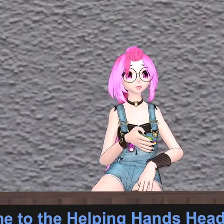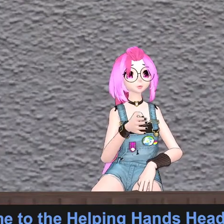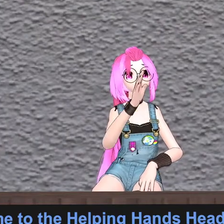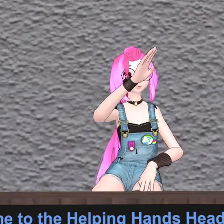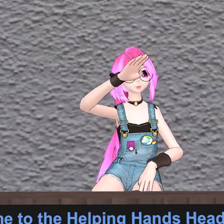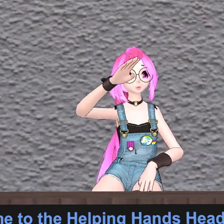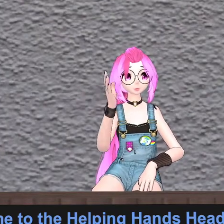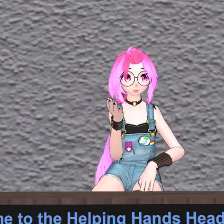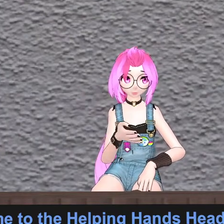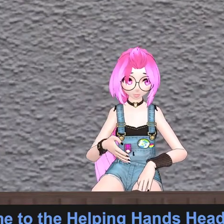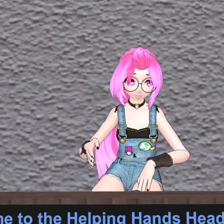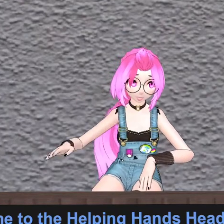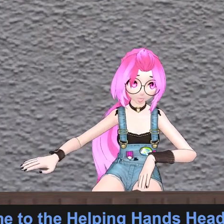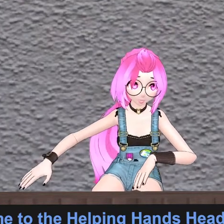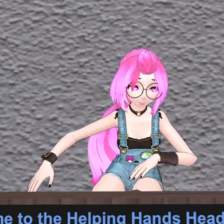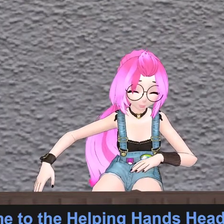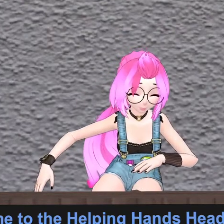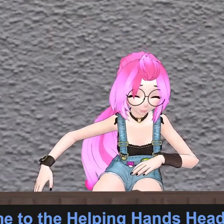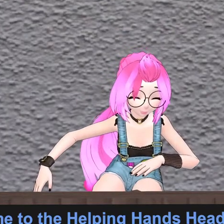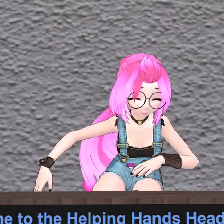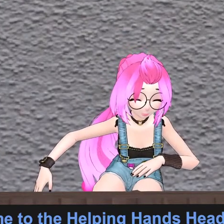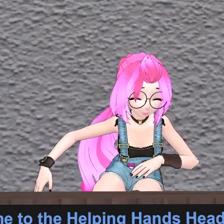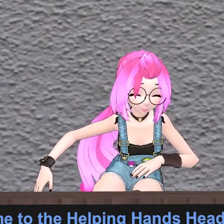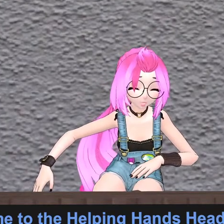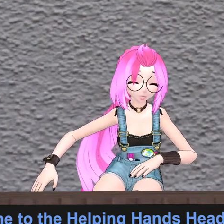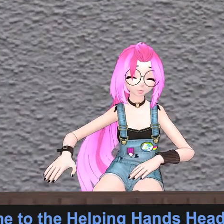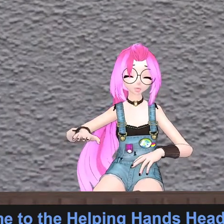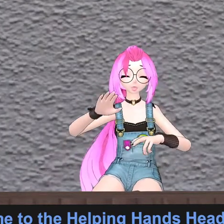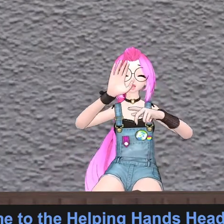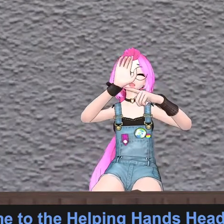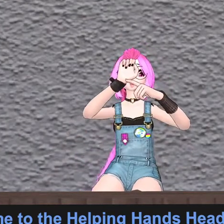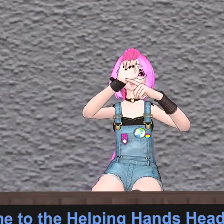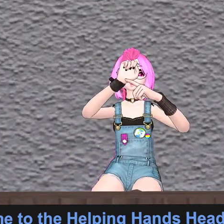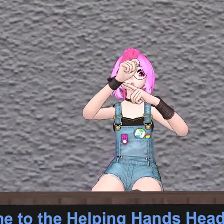that. Brazil. What about